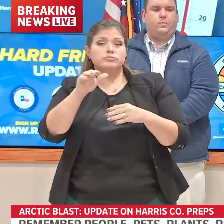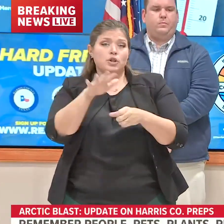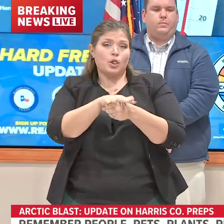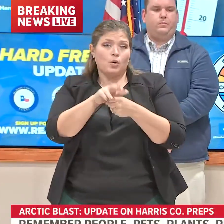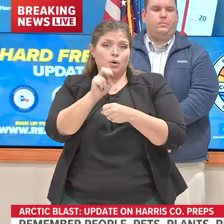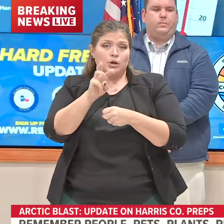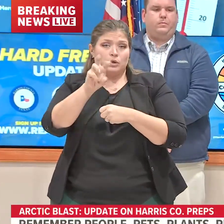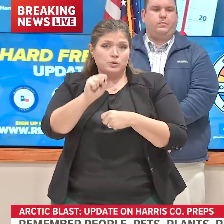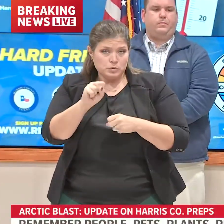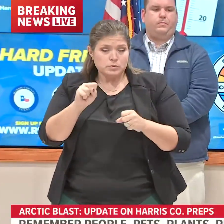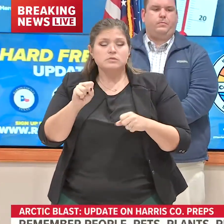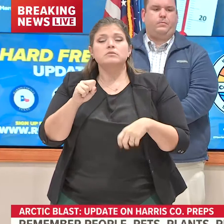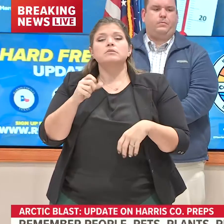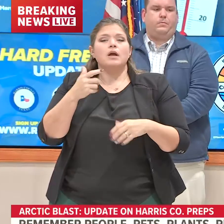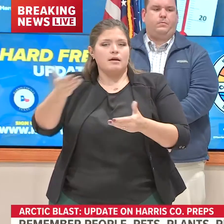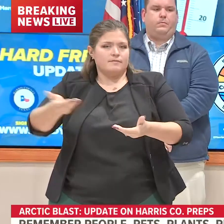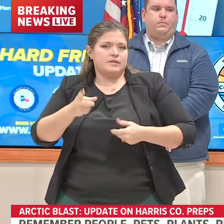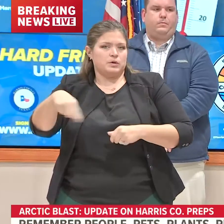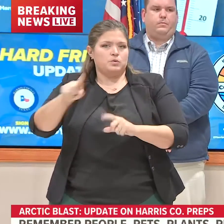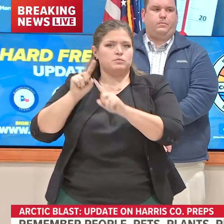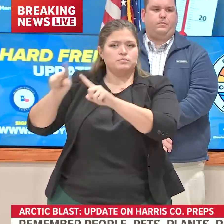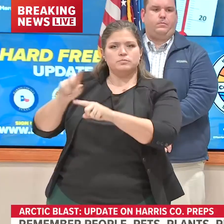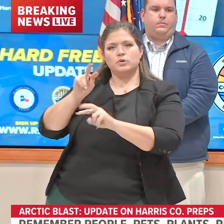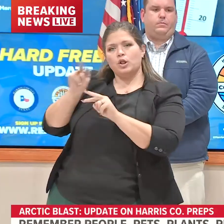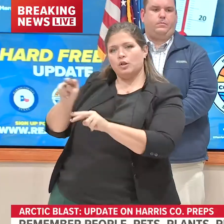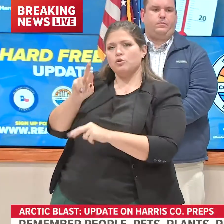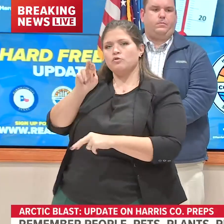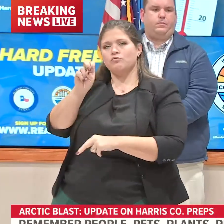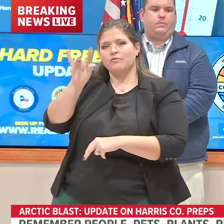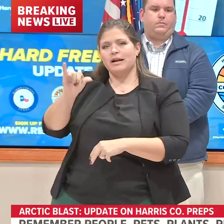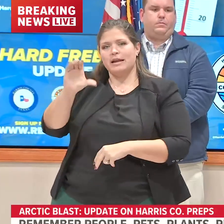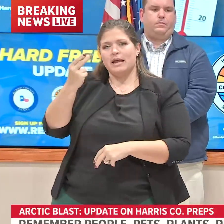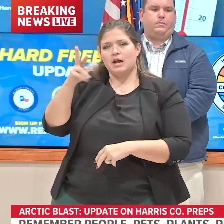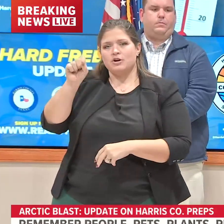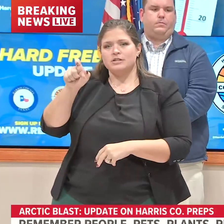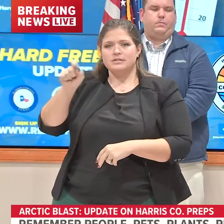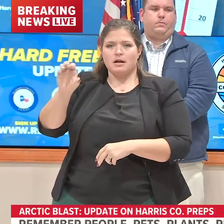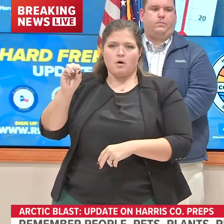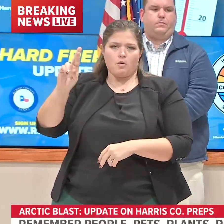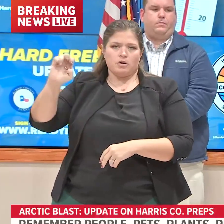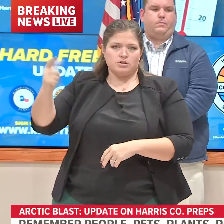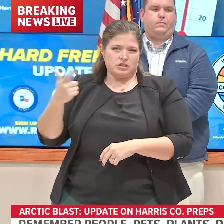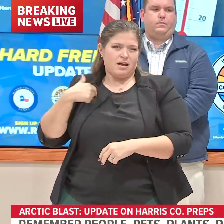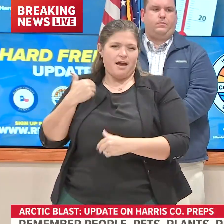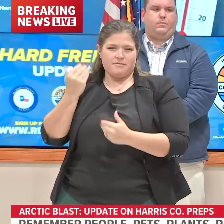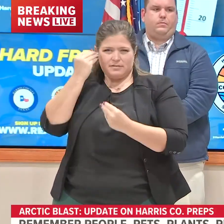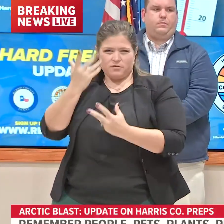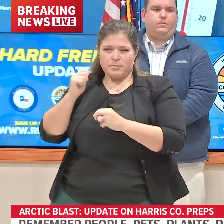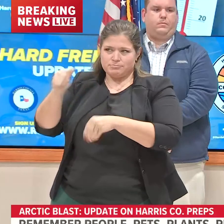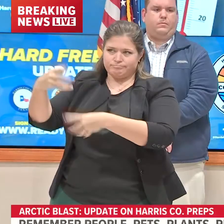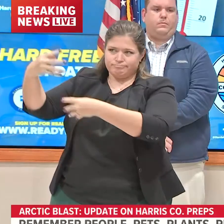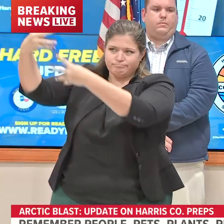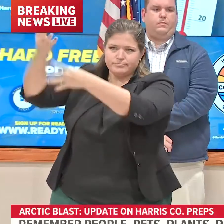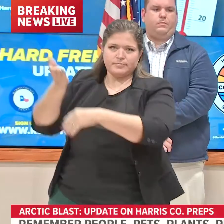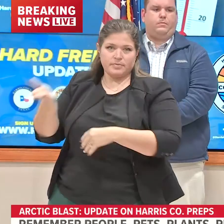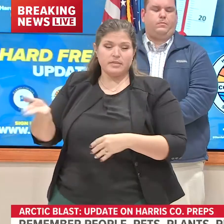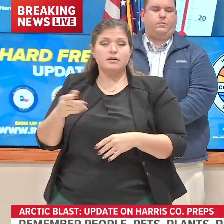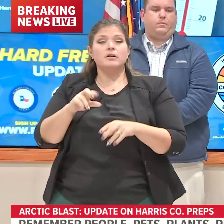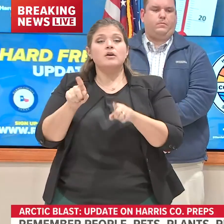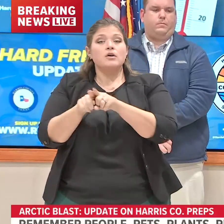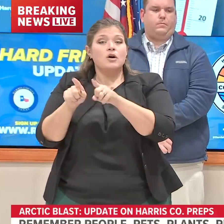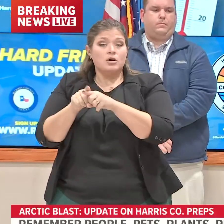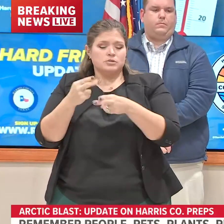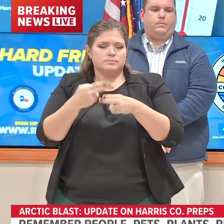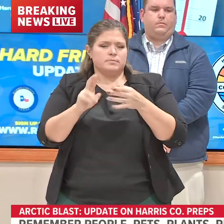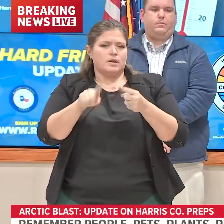attuned to local news, and I invite you to visit readyharris.org, where we have updated information always. A brief note about carbon